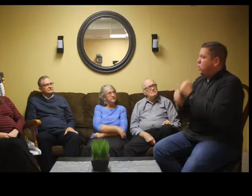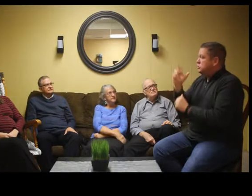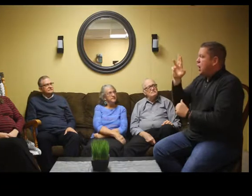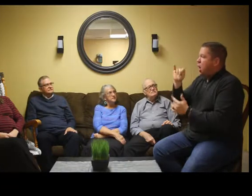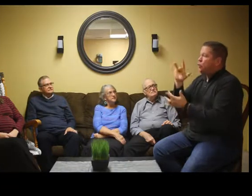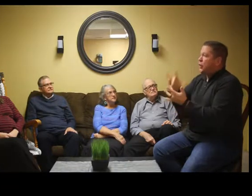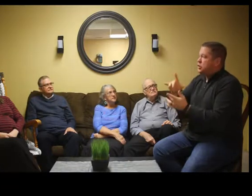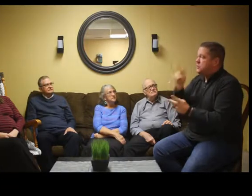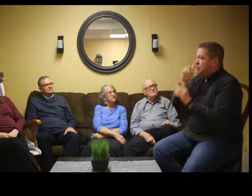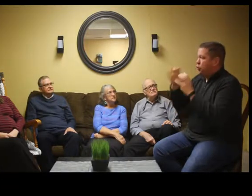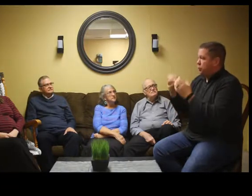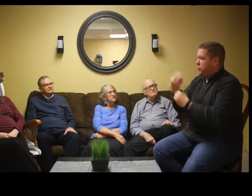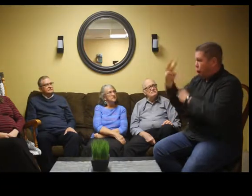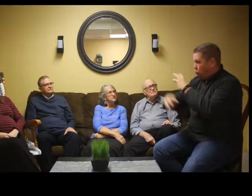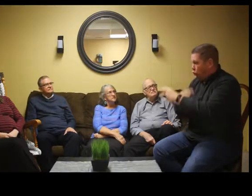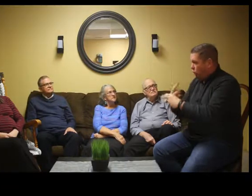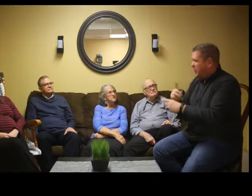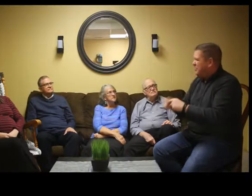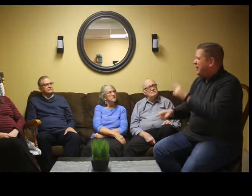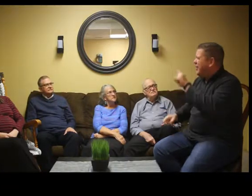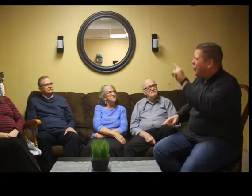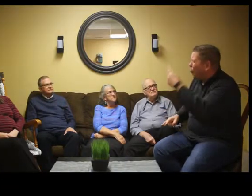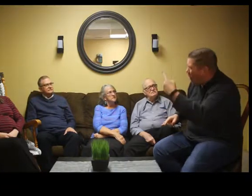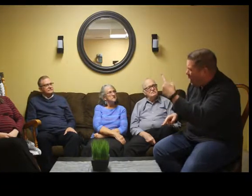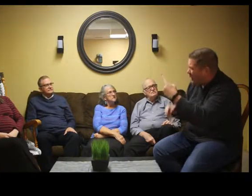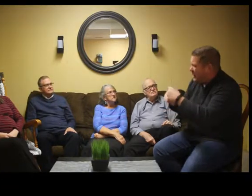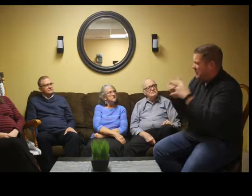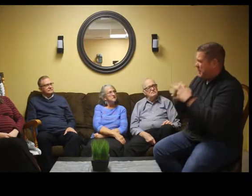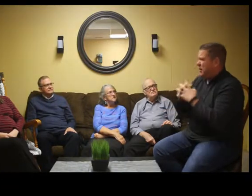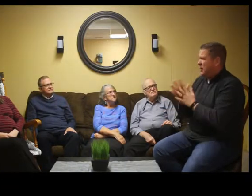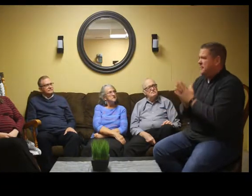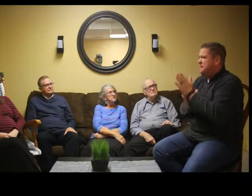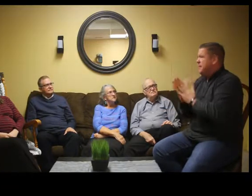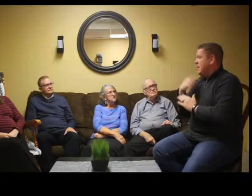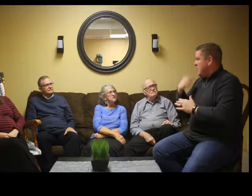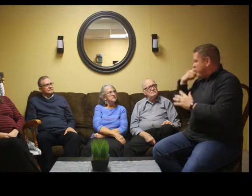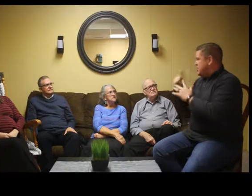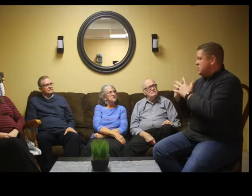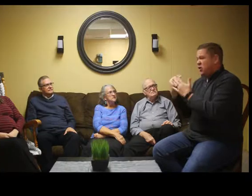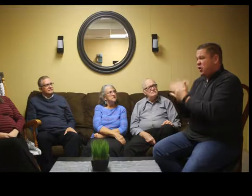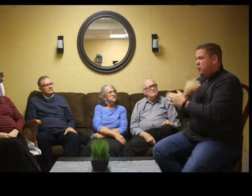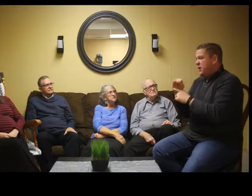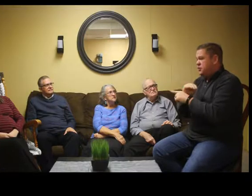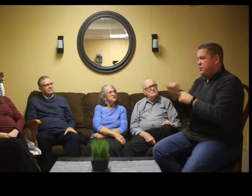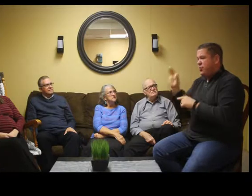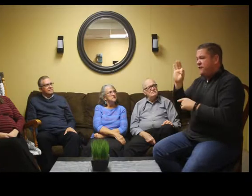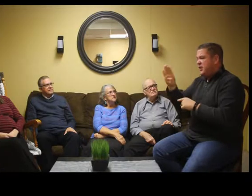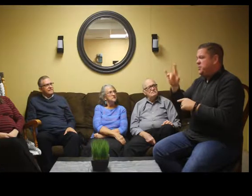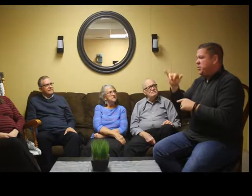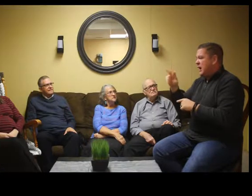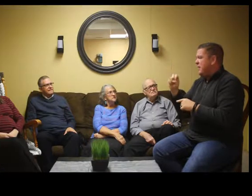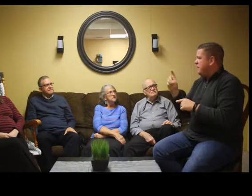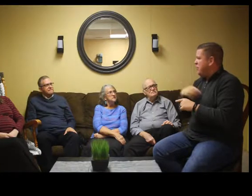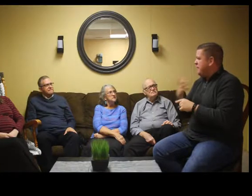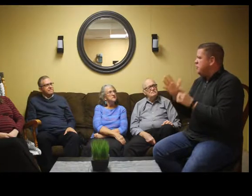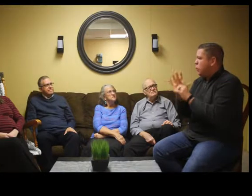most unreached people group in the world, but number one in America. I recently started a new ministry where I Facebook Live, where I give